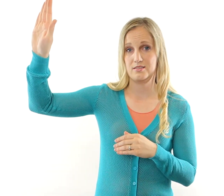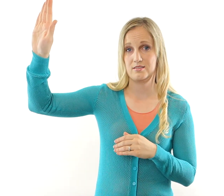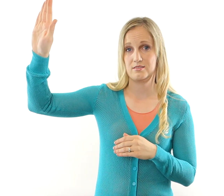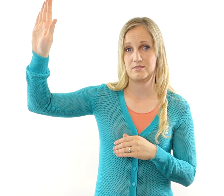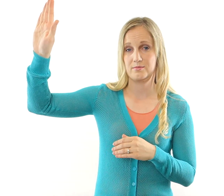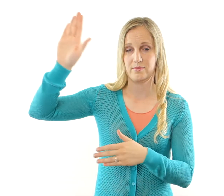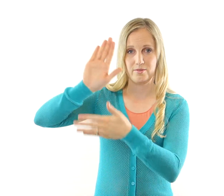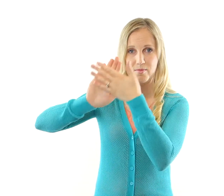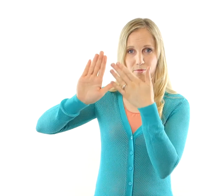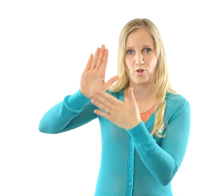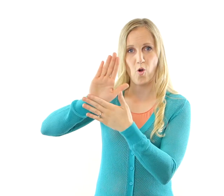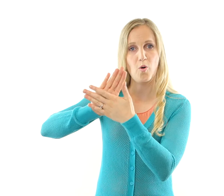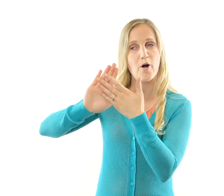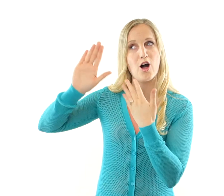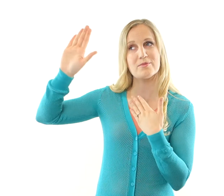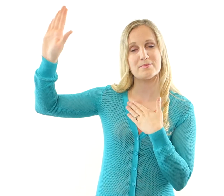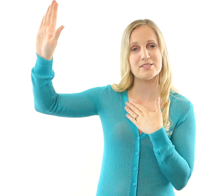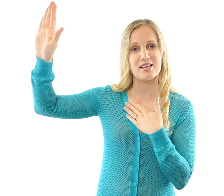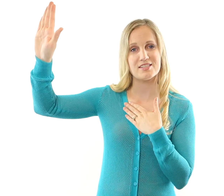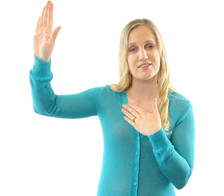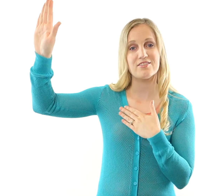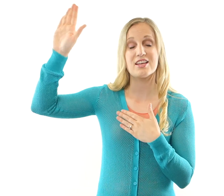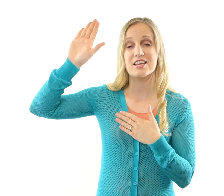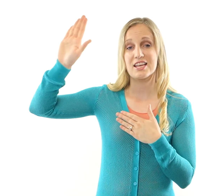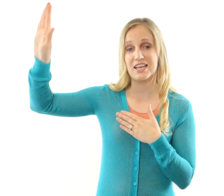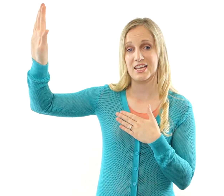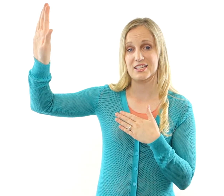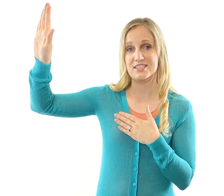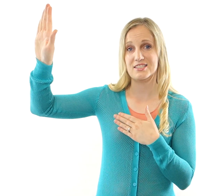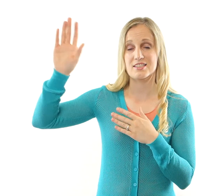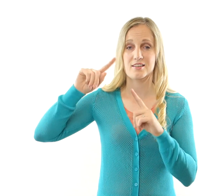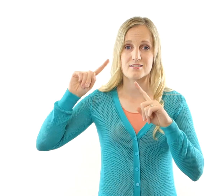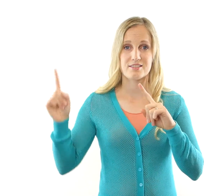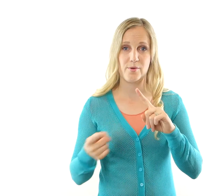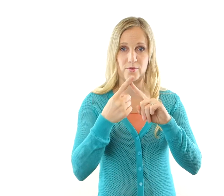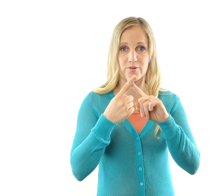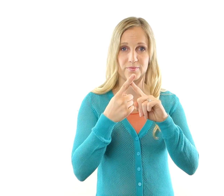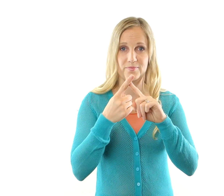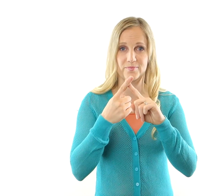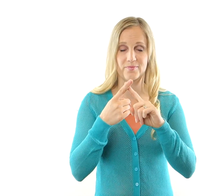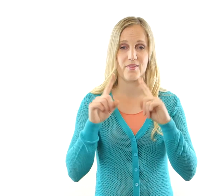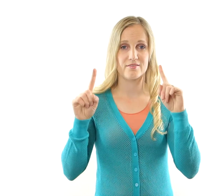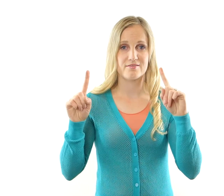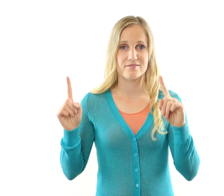His. Remember, the whole poem is possessive. His temple.